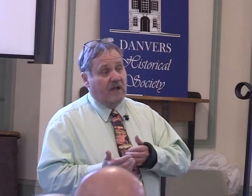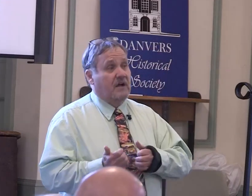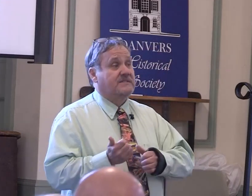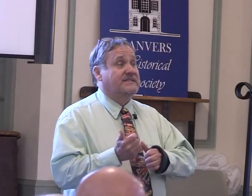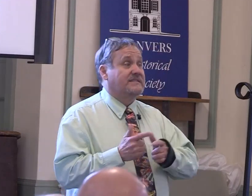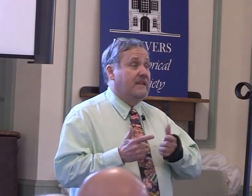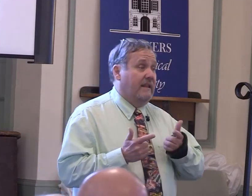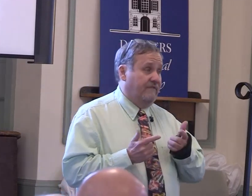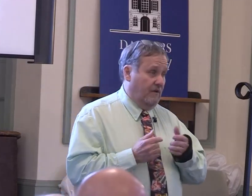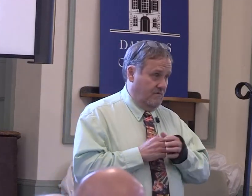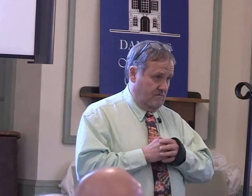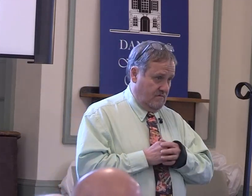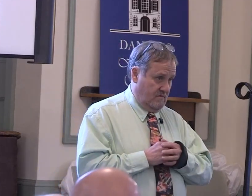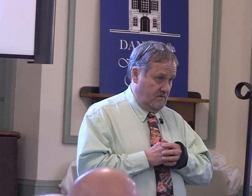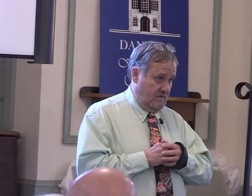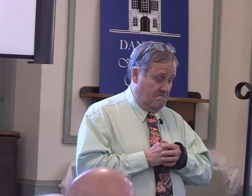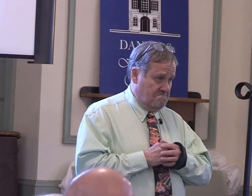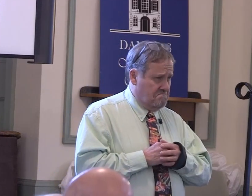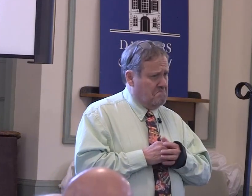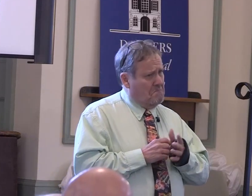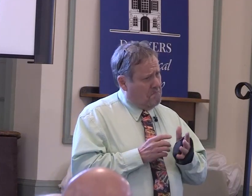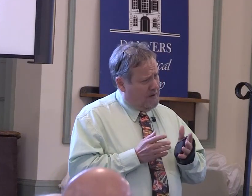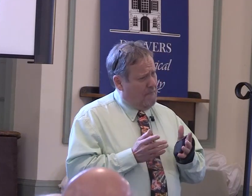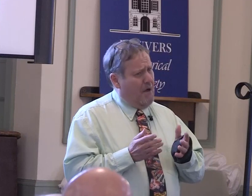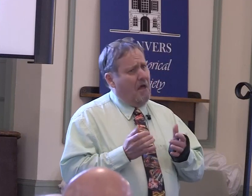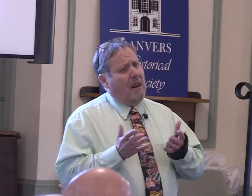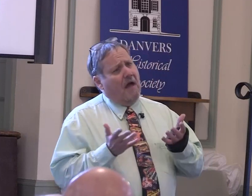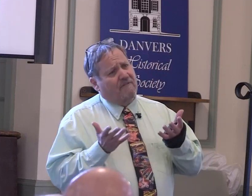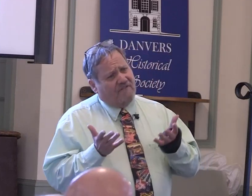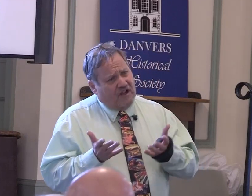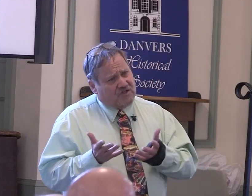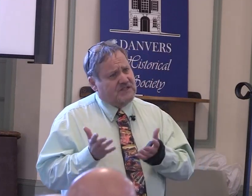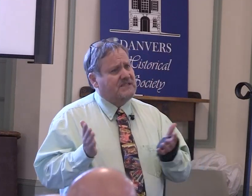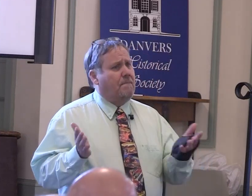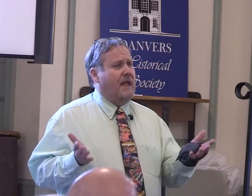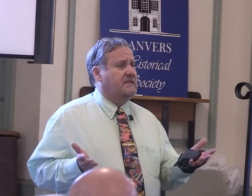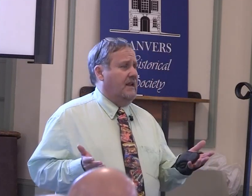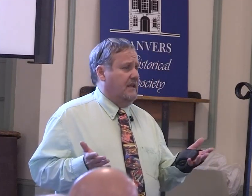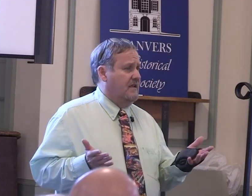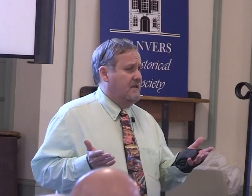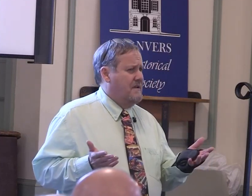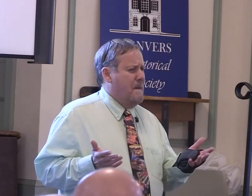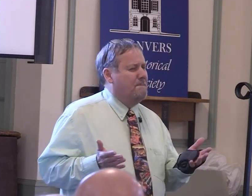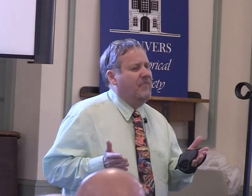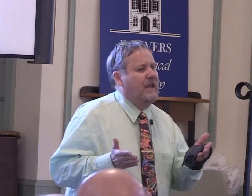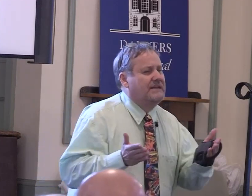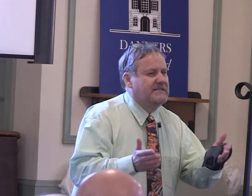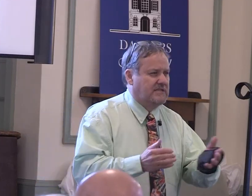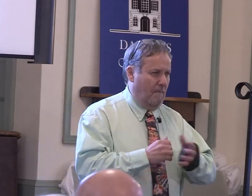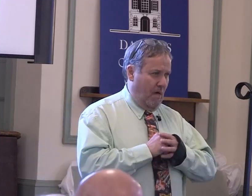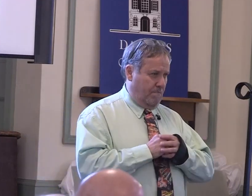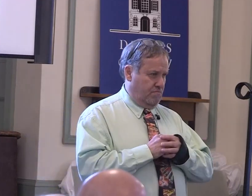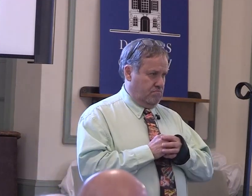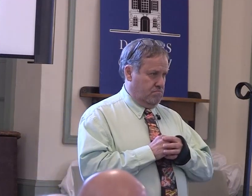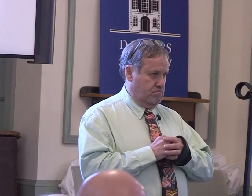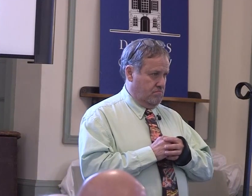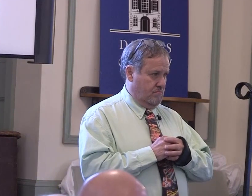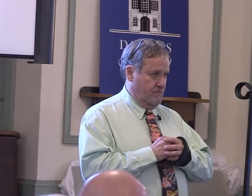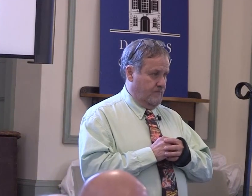We have assisted living. People function independently, but they need some